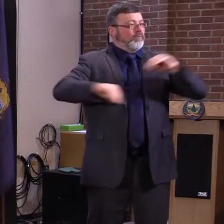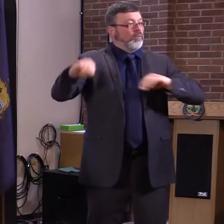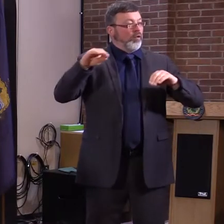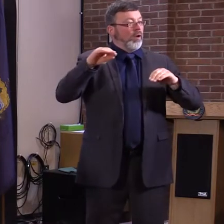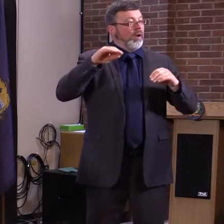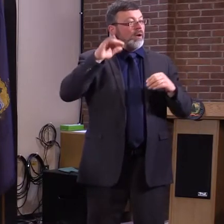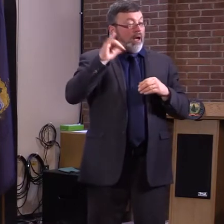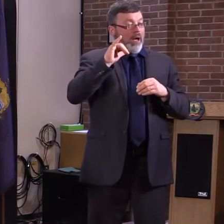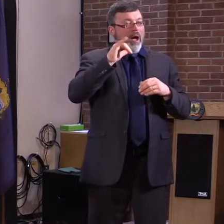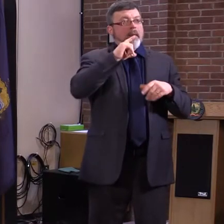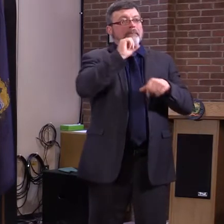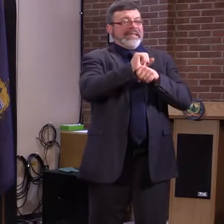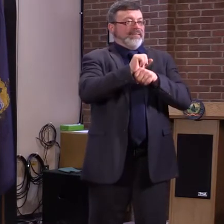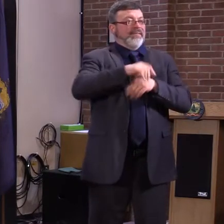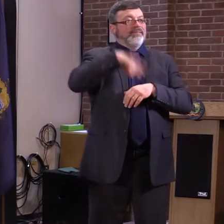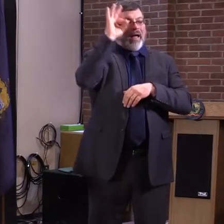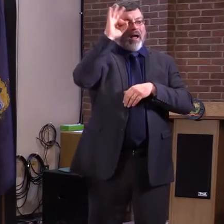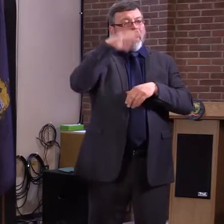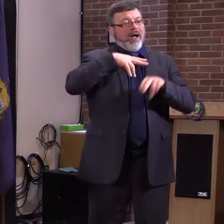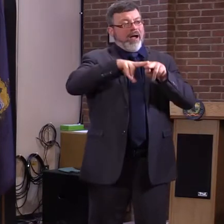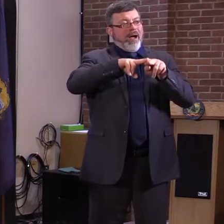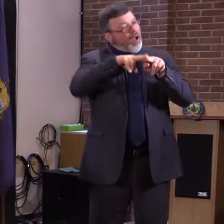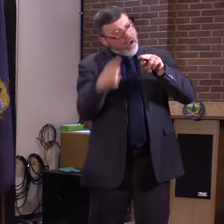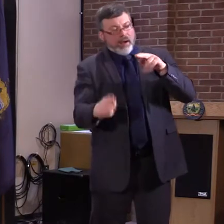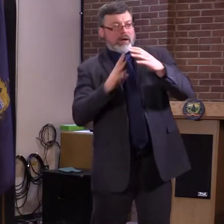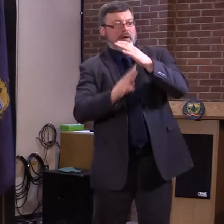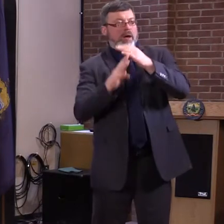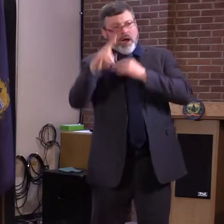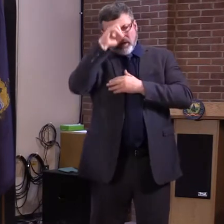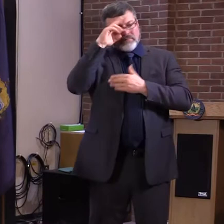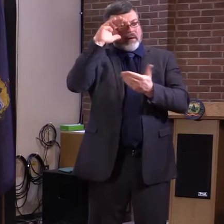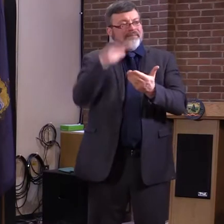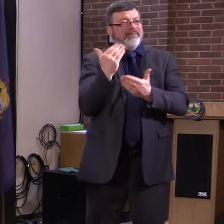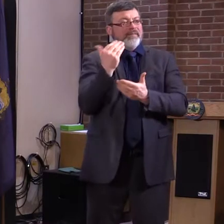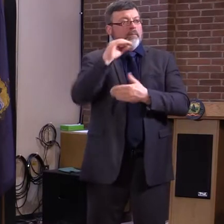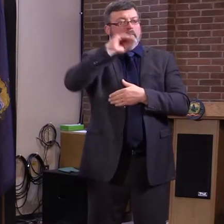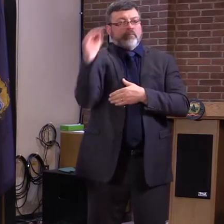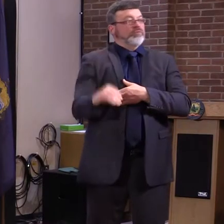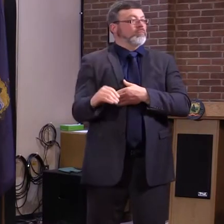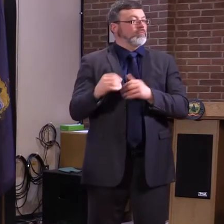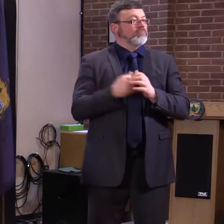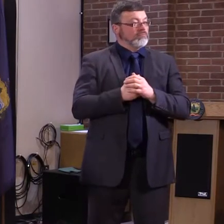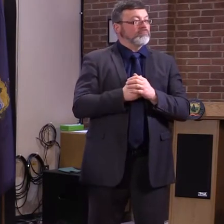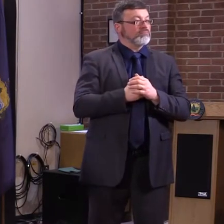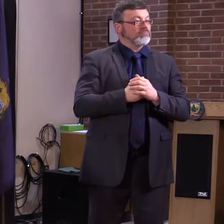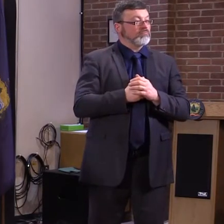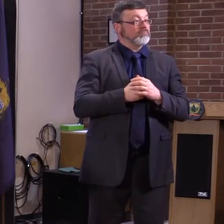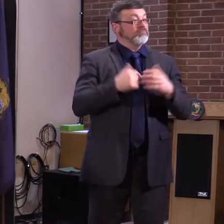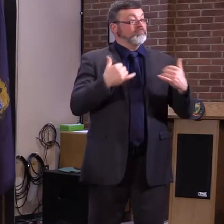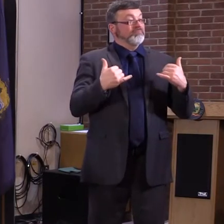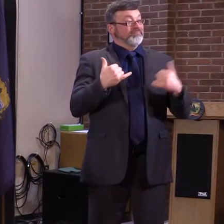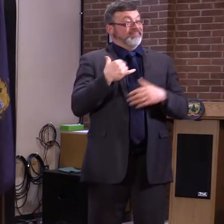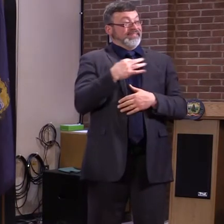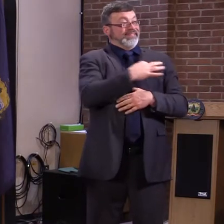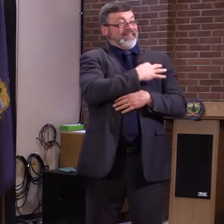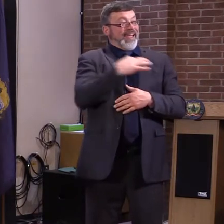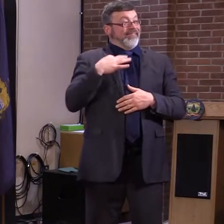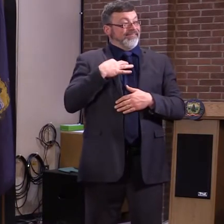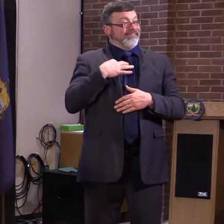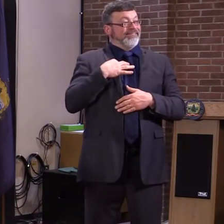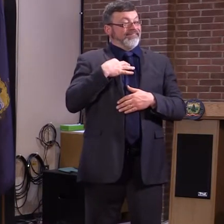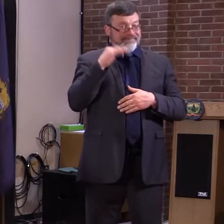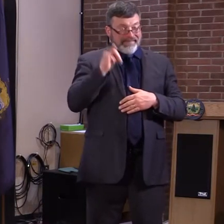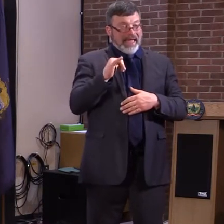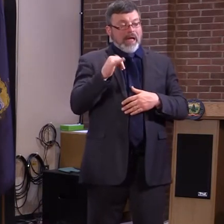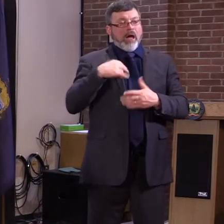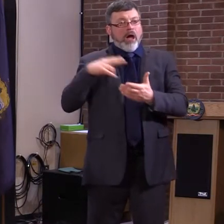15%. On staffing, there are currently 123 staff from the TLC contract, which we've